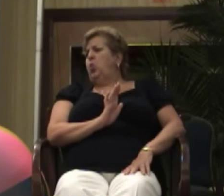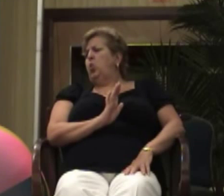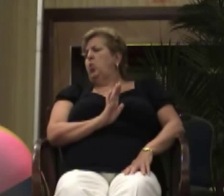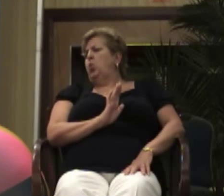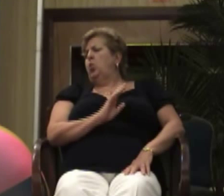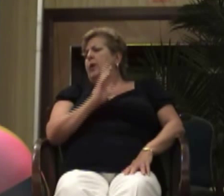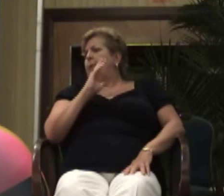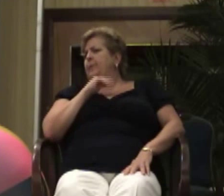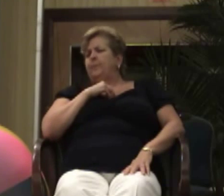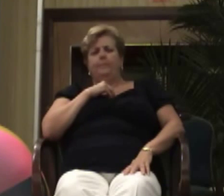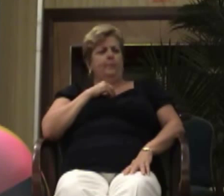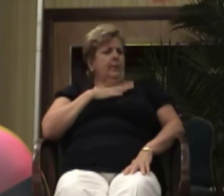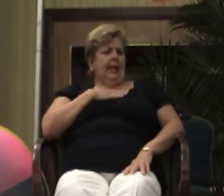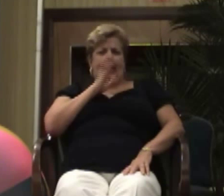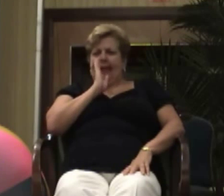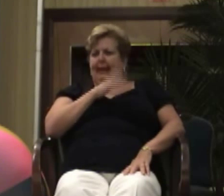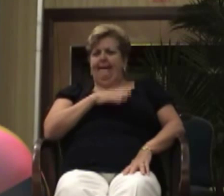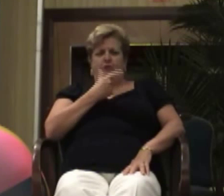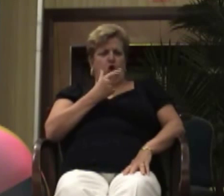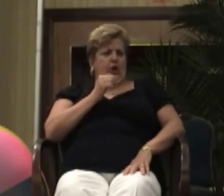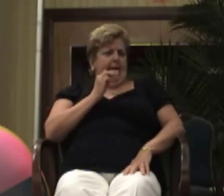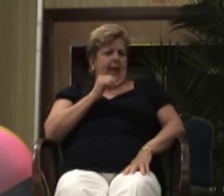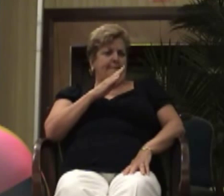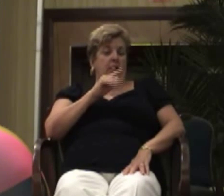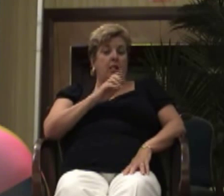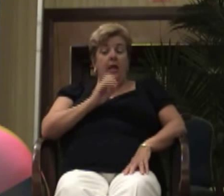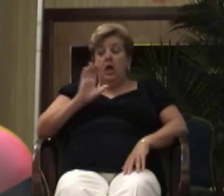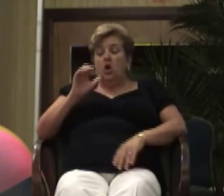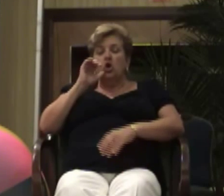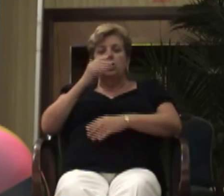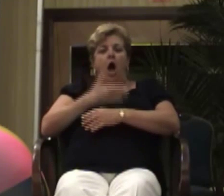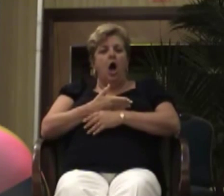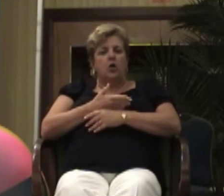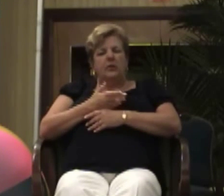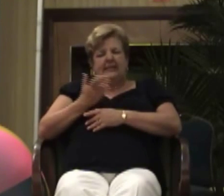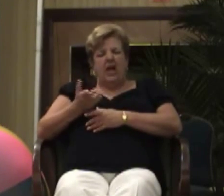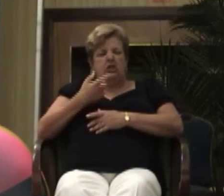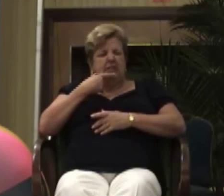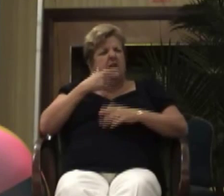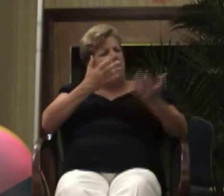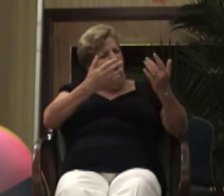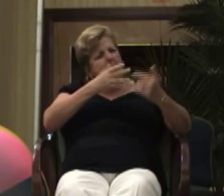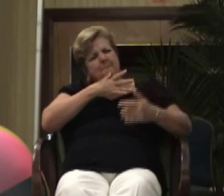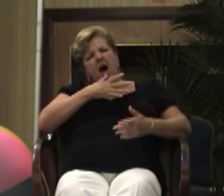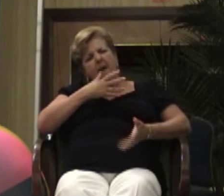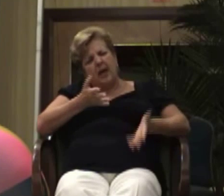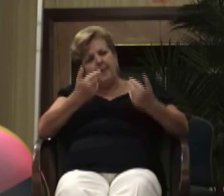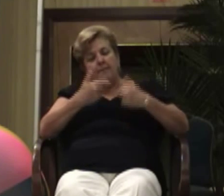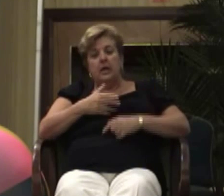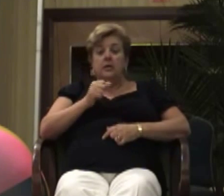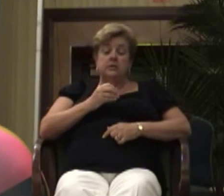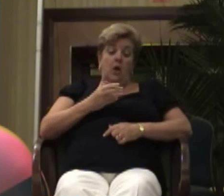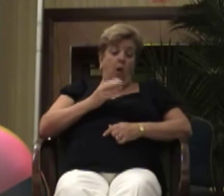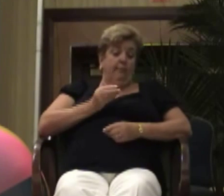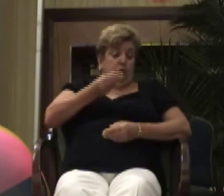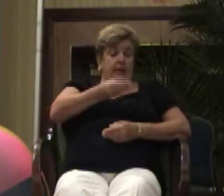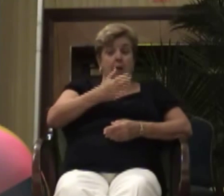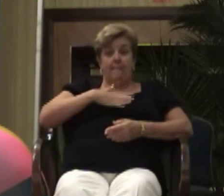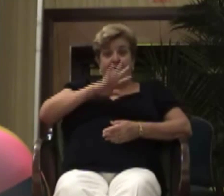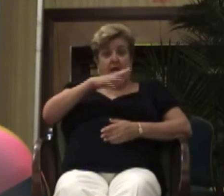I never gamble. And her daughter was there and said, oh, come on, Mom. No, she wasn't going to do it. So I laid my $5 on the counter. Was just about